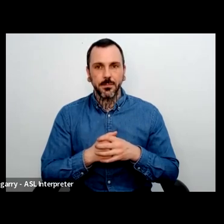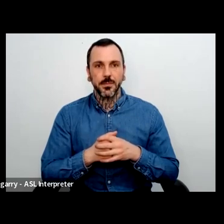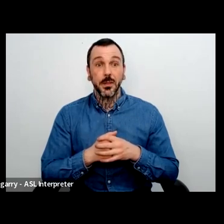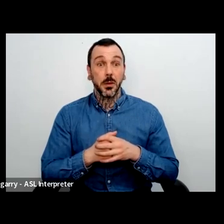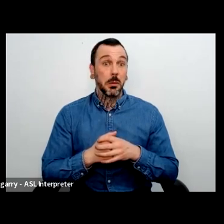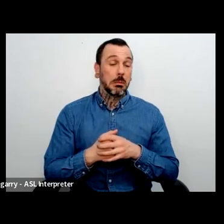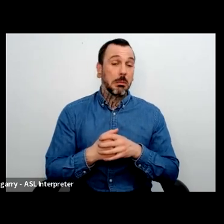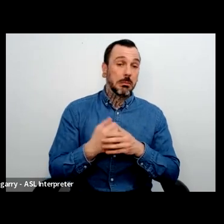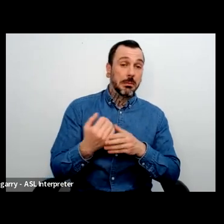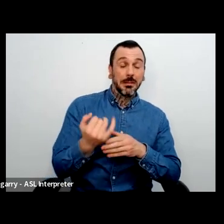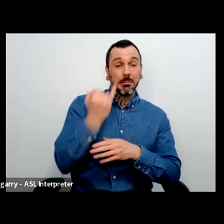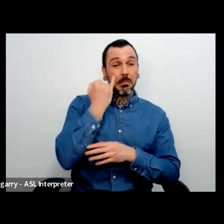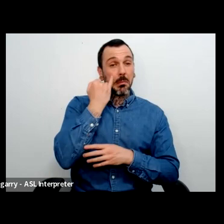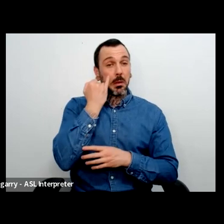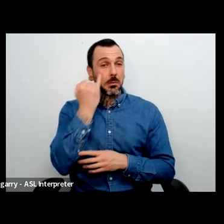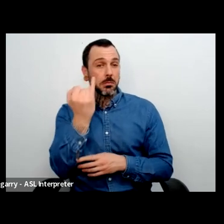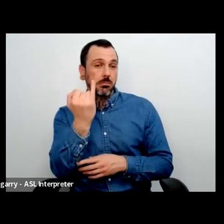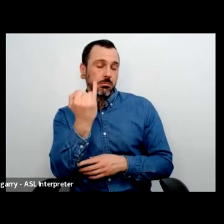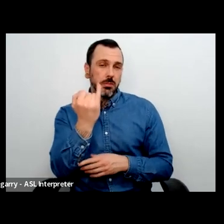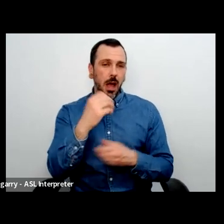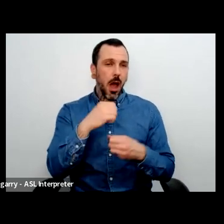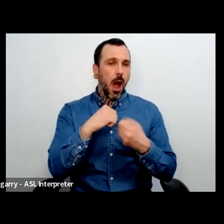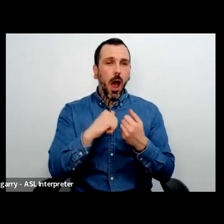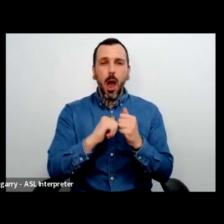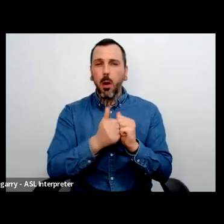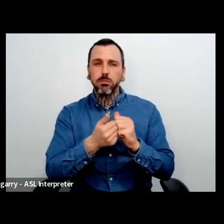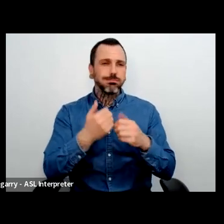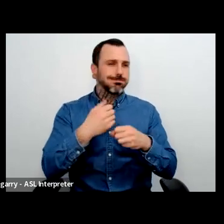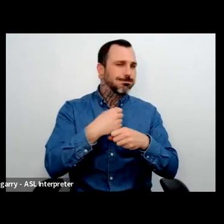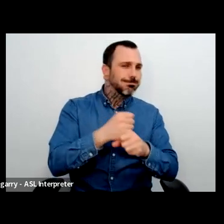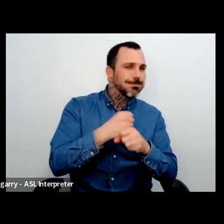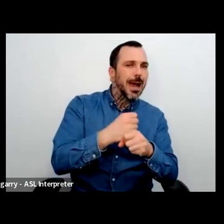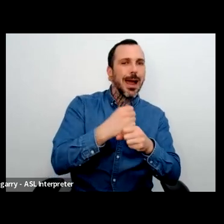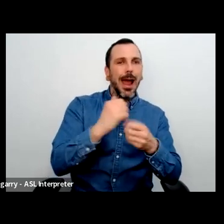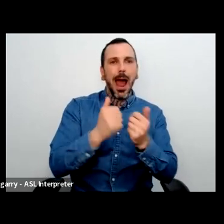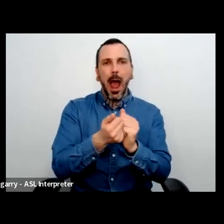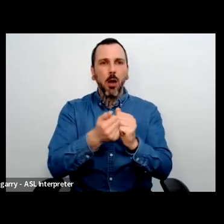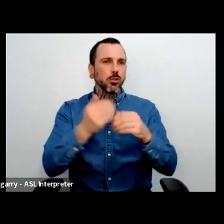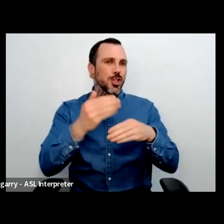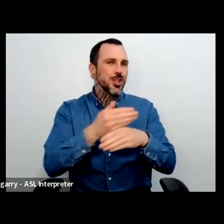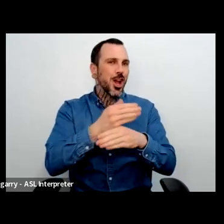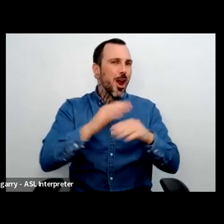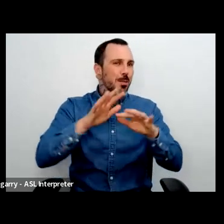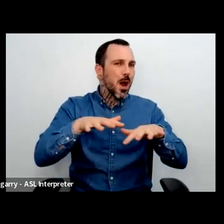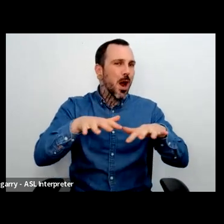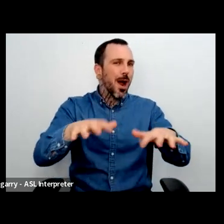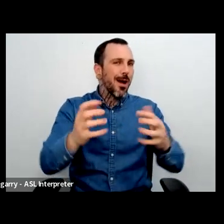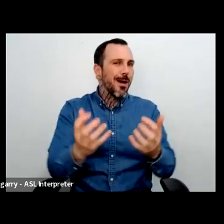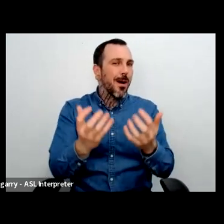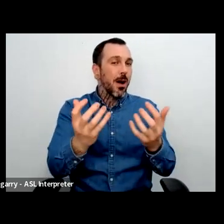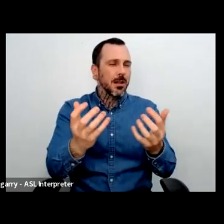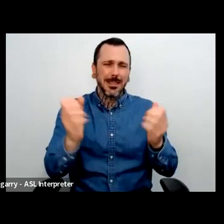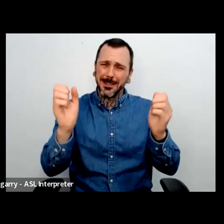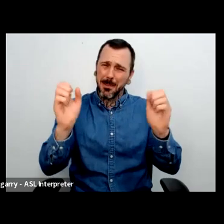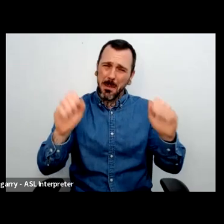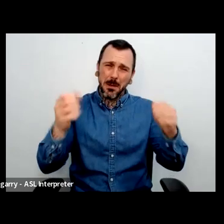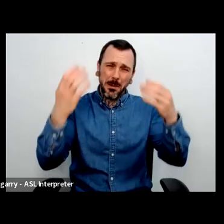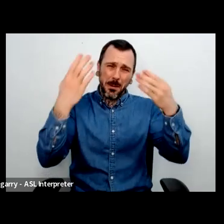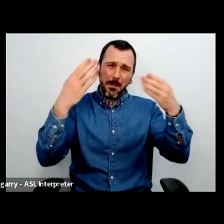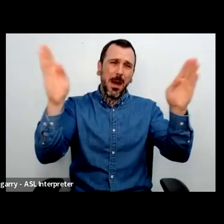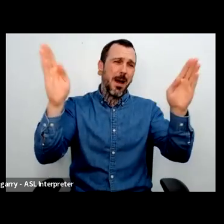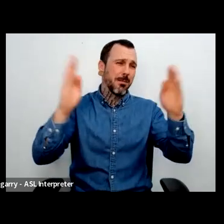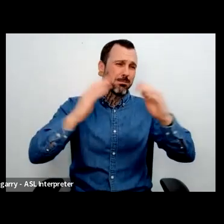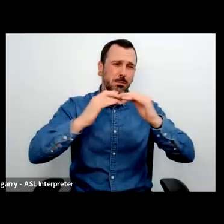possibilities in terms of what we produce, how we share it with the audience, and what we're defining as the stage. And I think